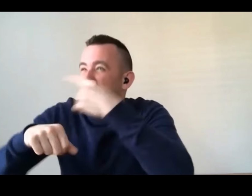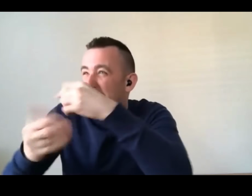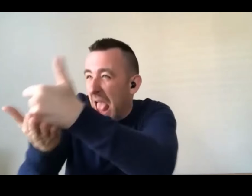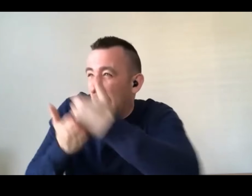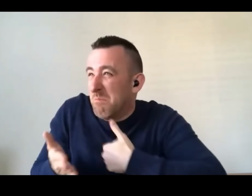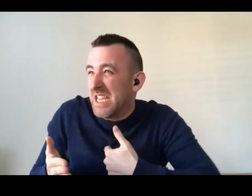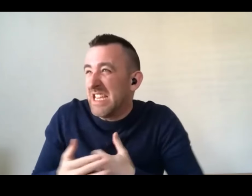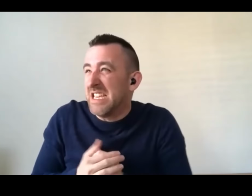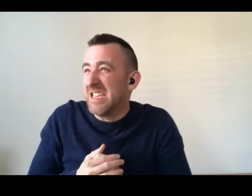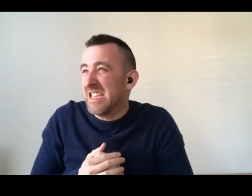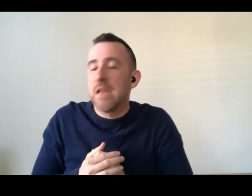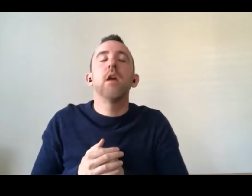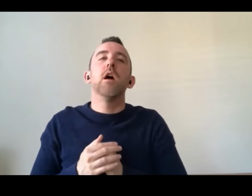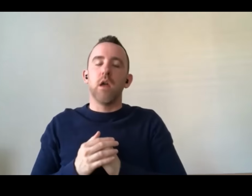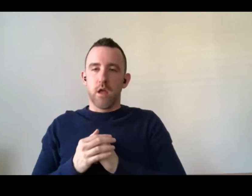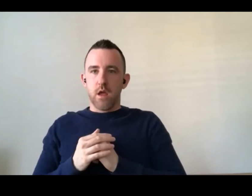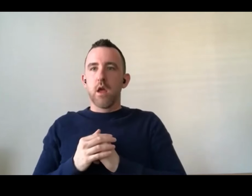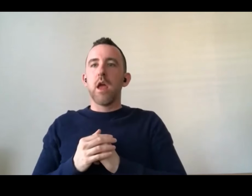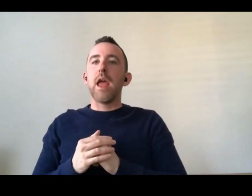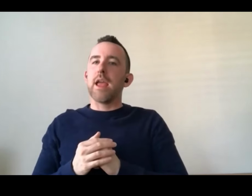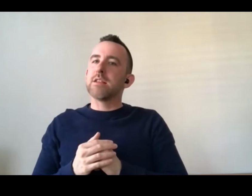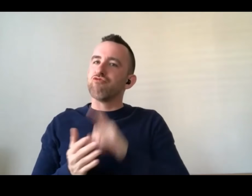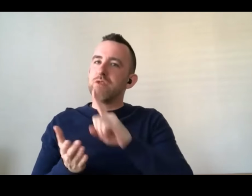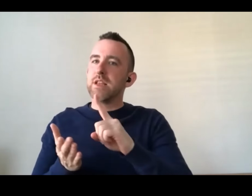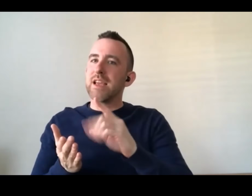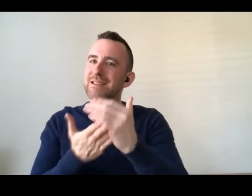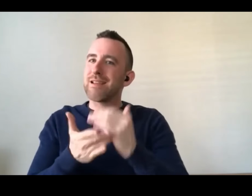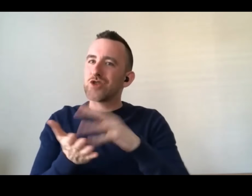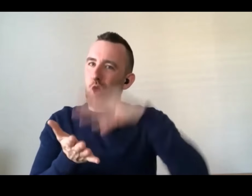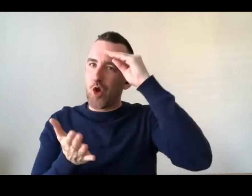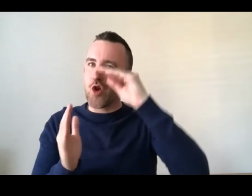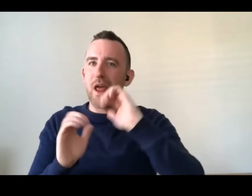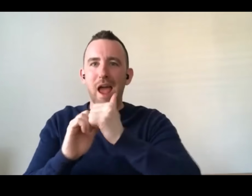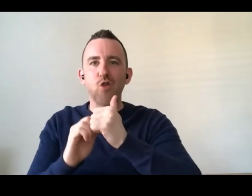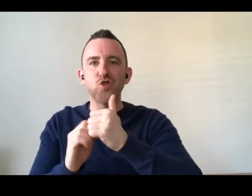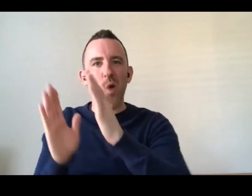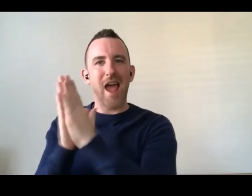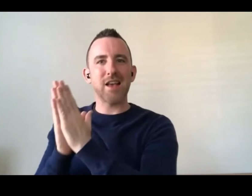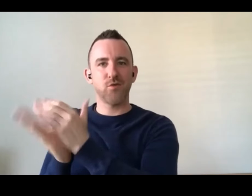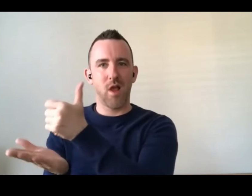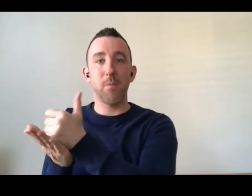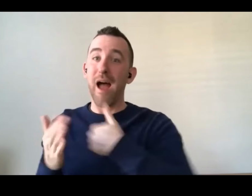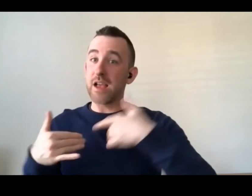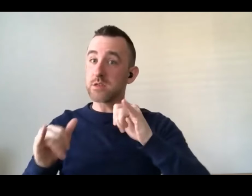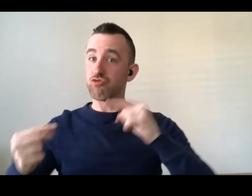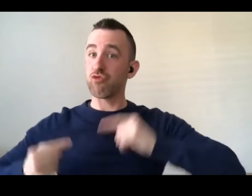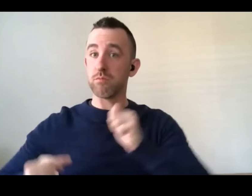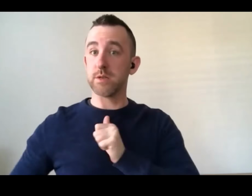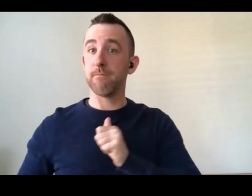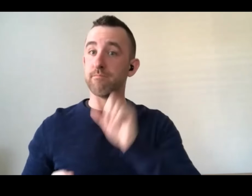this? It's a lesson in learning to ask for help. And it's a powerful one, and one I still struggle with.